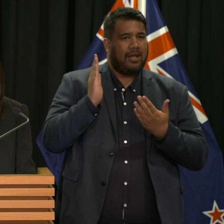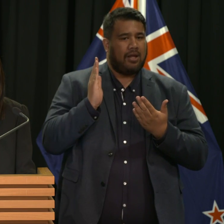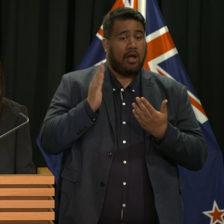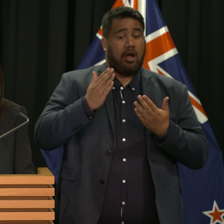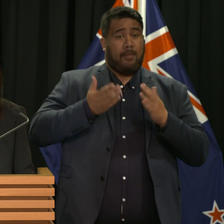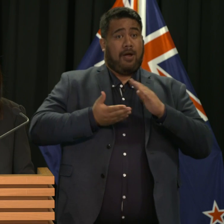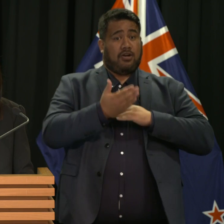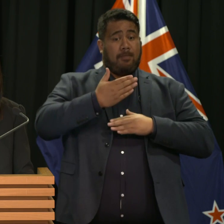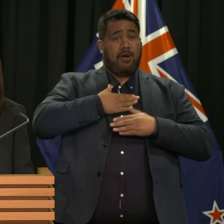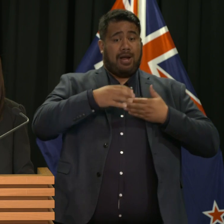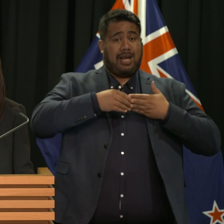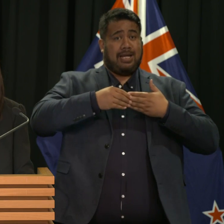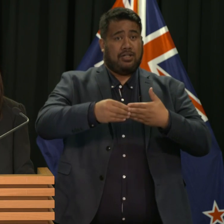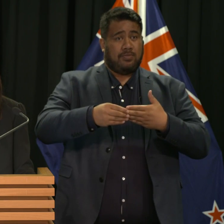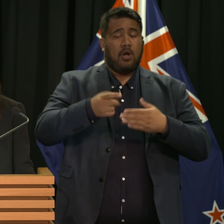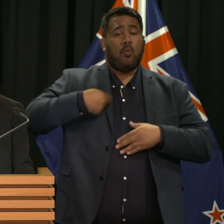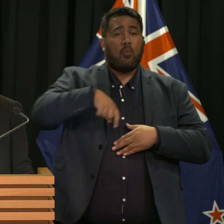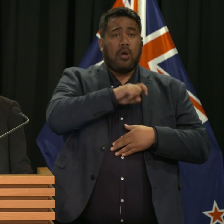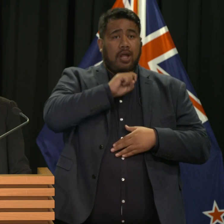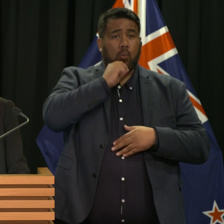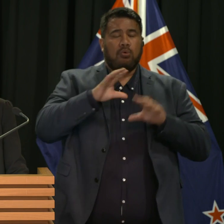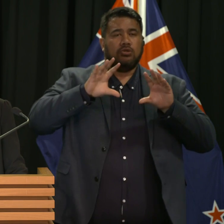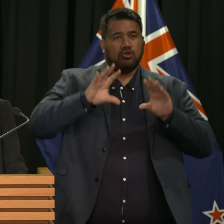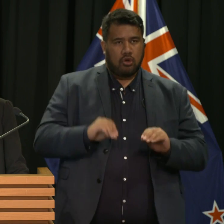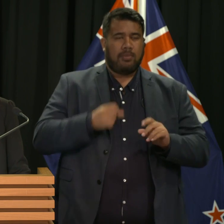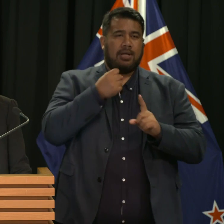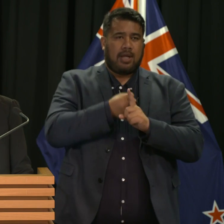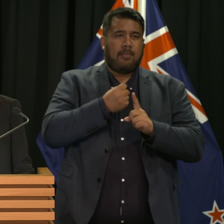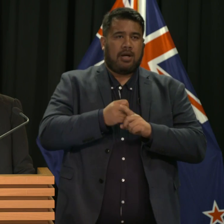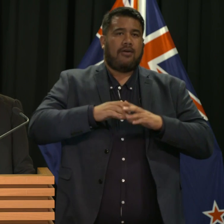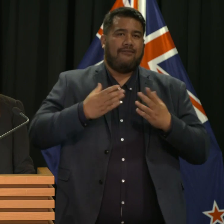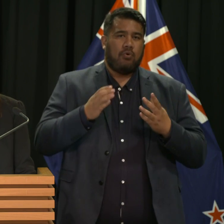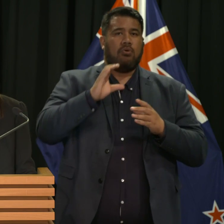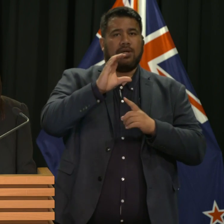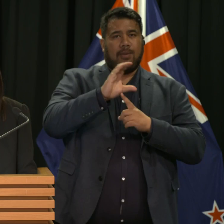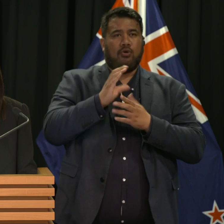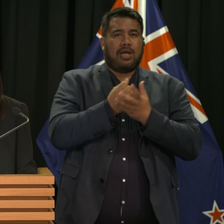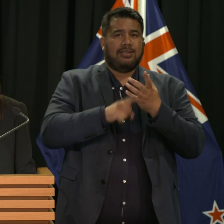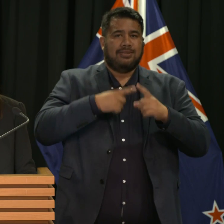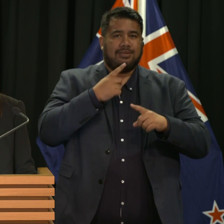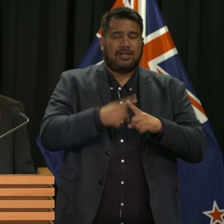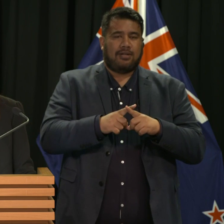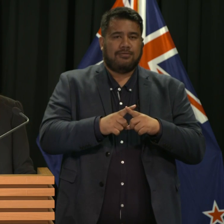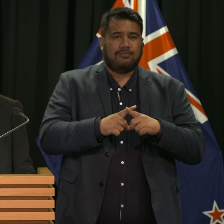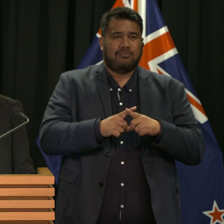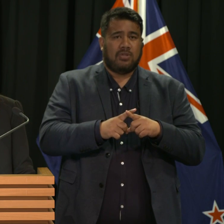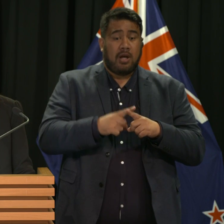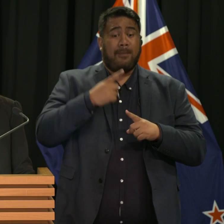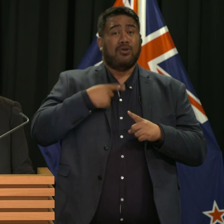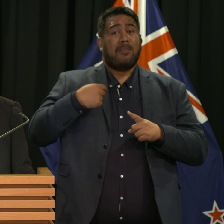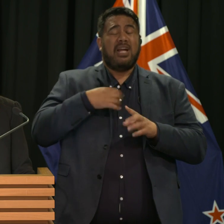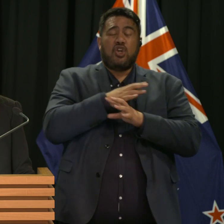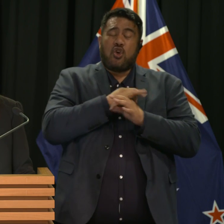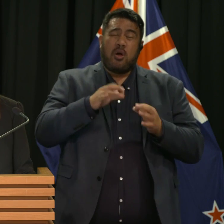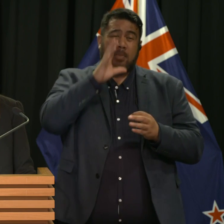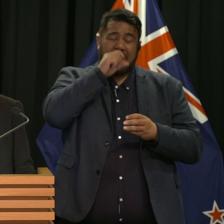no longer campaign for or implement a capital gains tax. Not because I don't believe in it, but